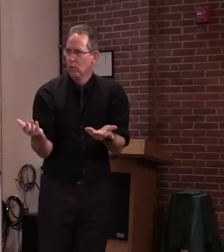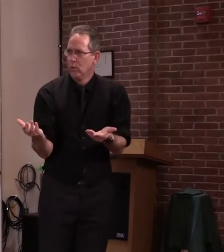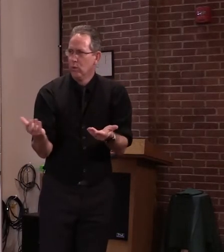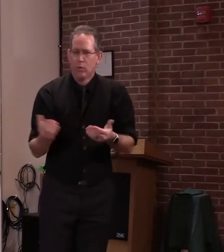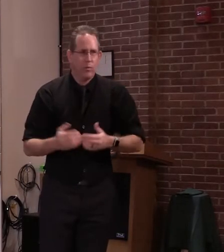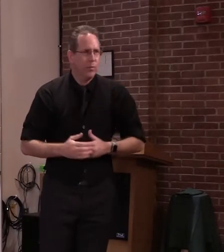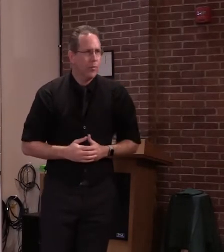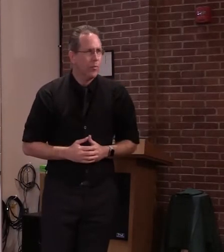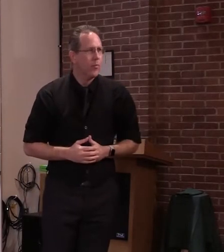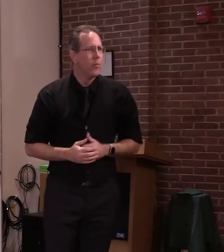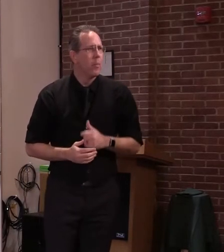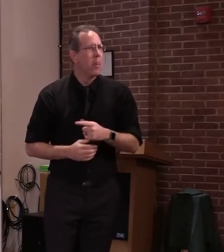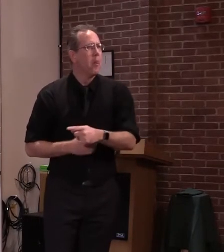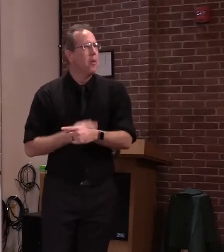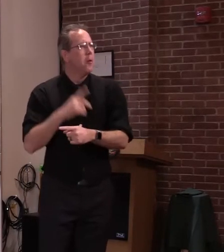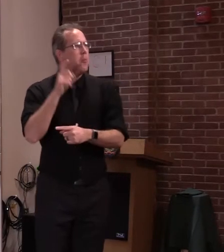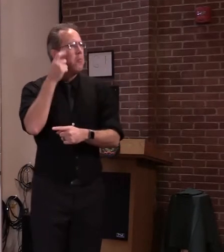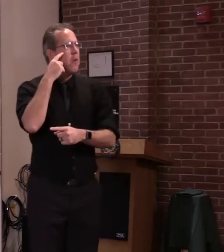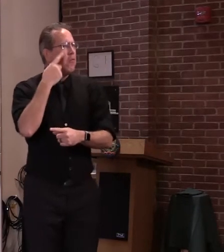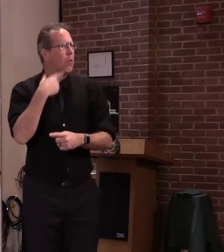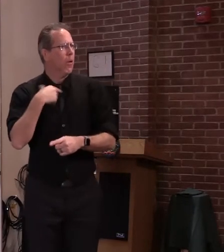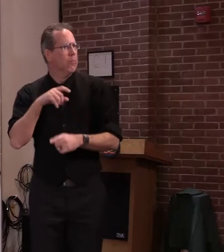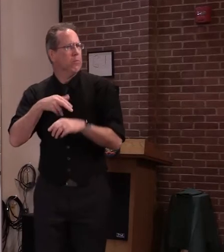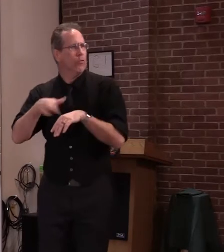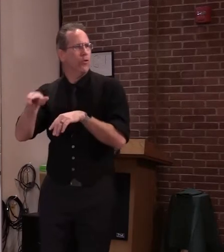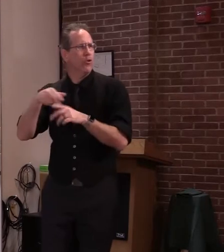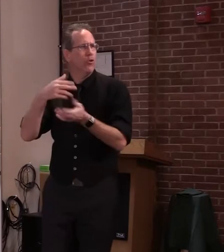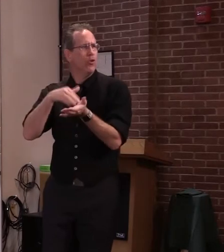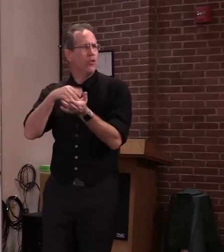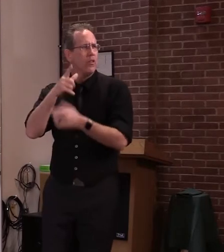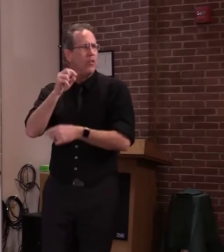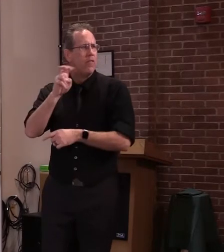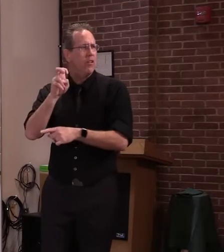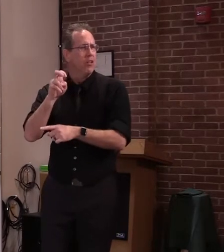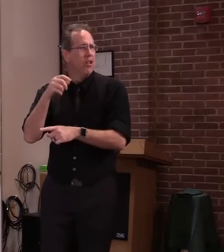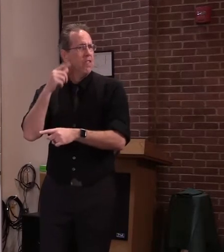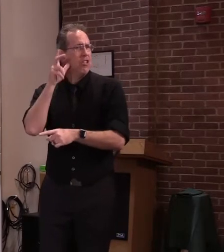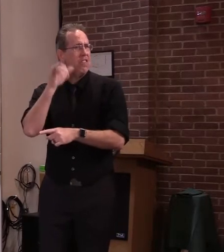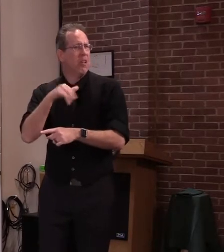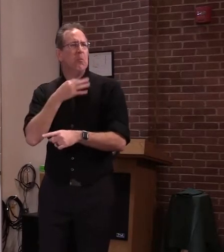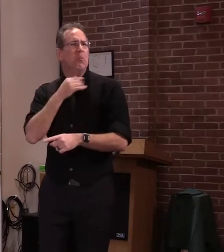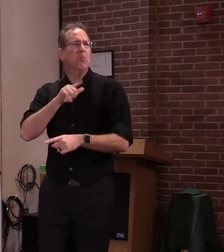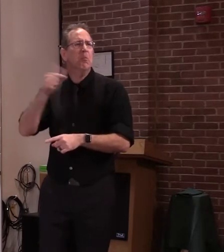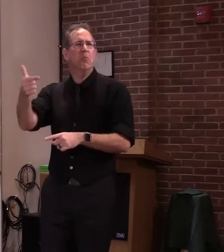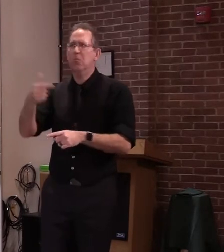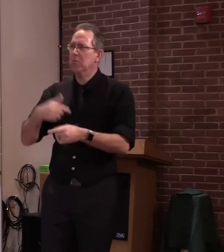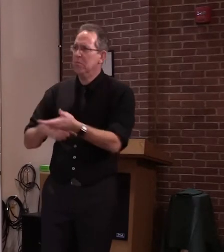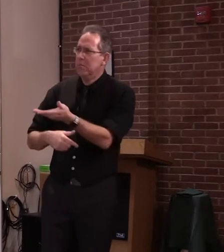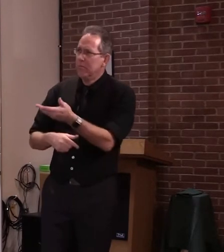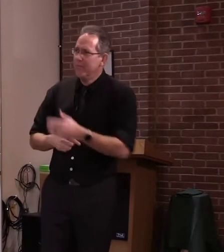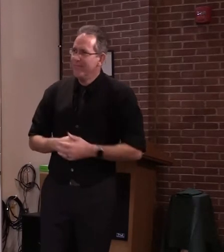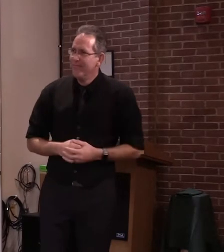Dr. Levine with this. I wasn't aware of that, but Dr. Levine may have an answer.